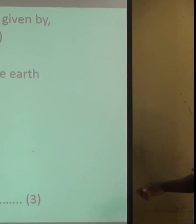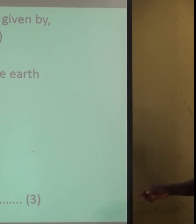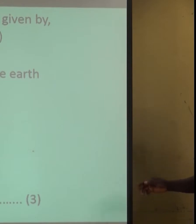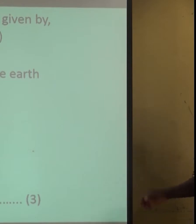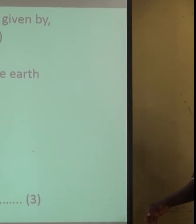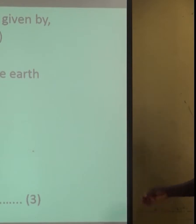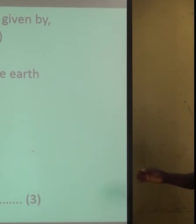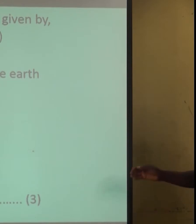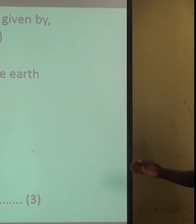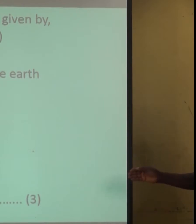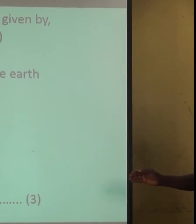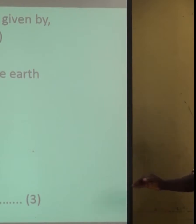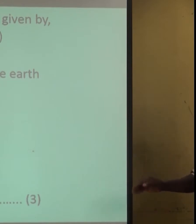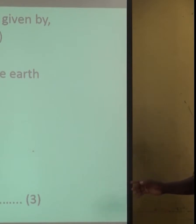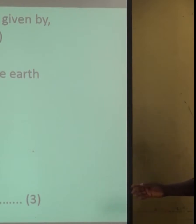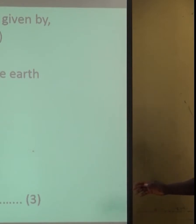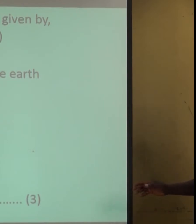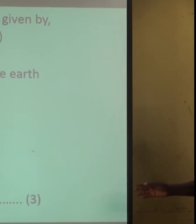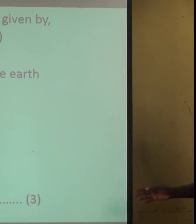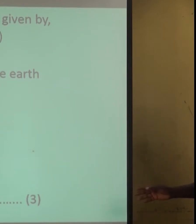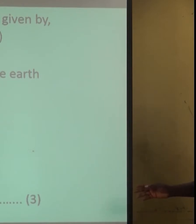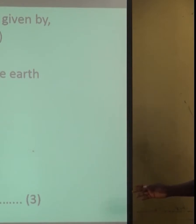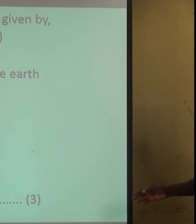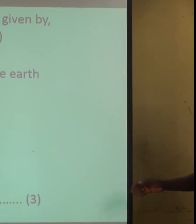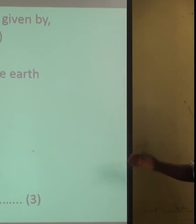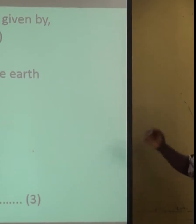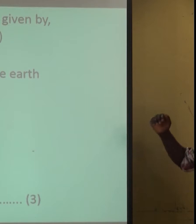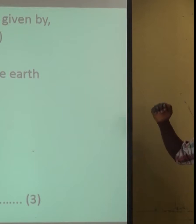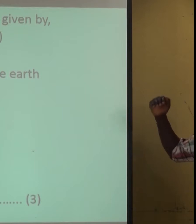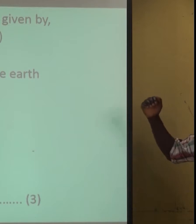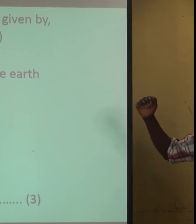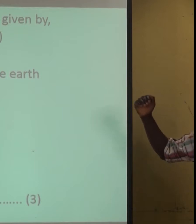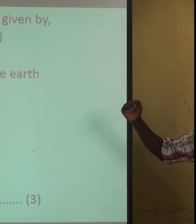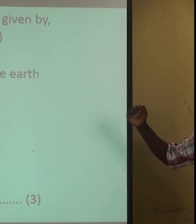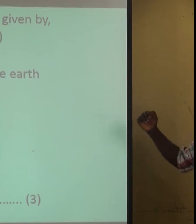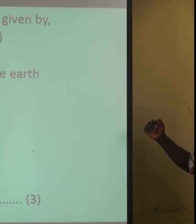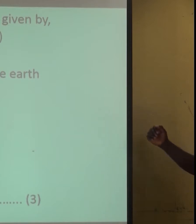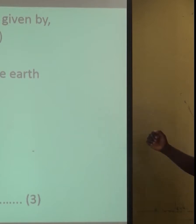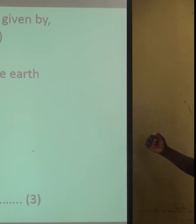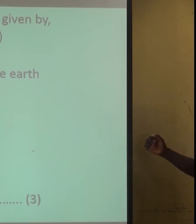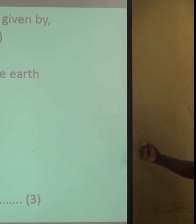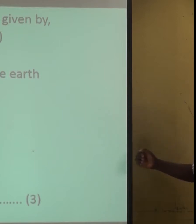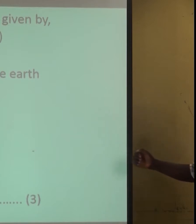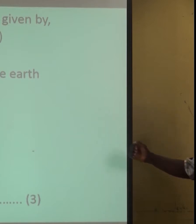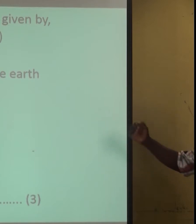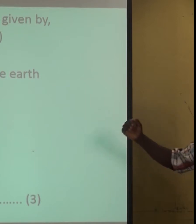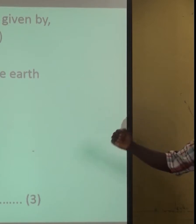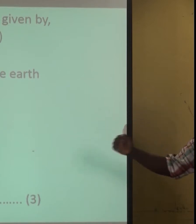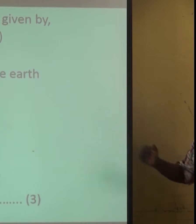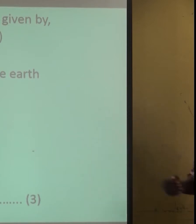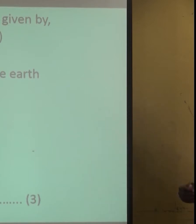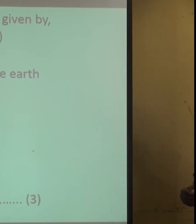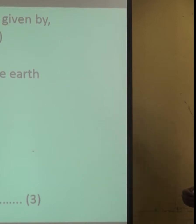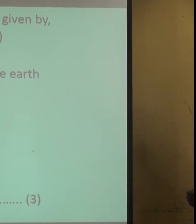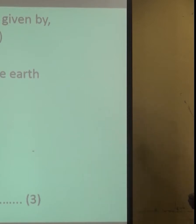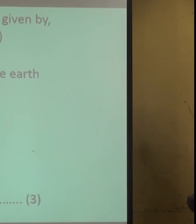vs squared to be equals to gme all over re. Now, taking square root on both sides so as to